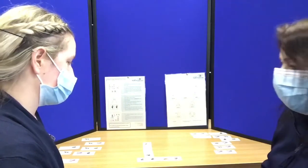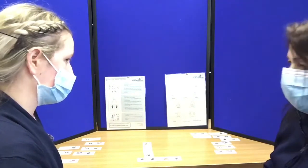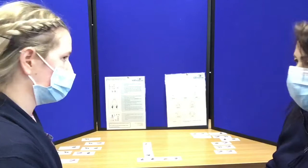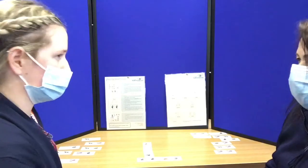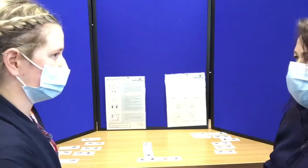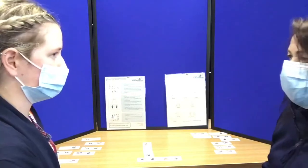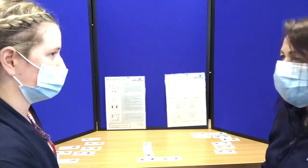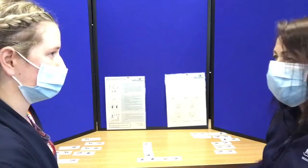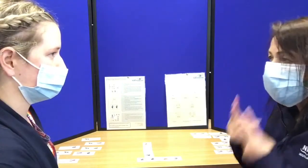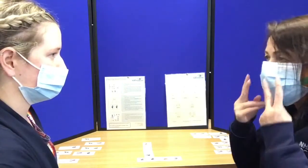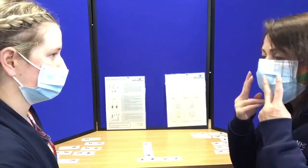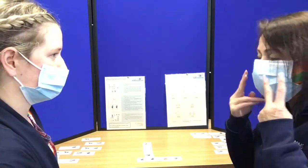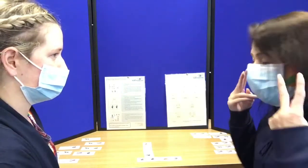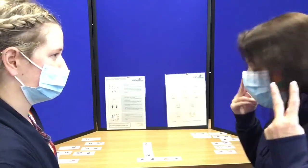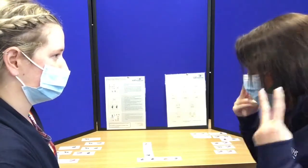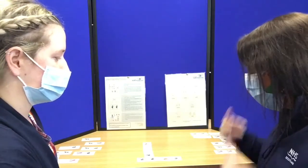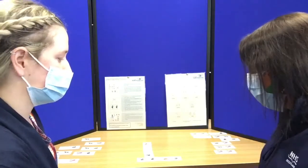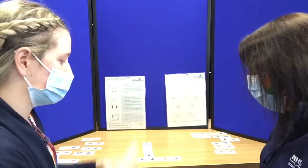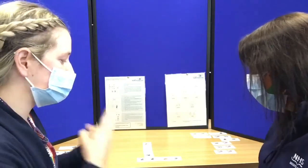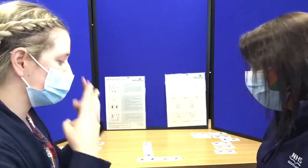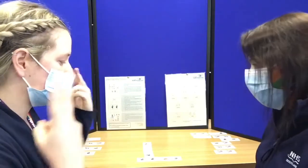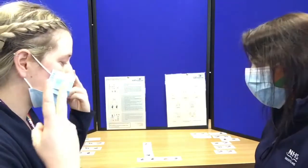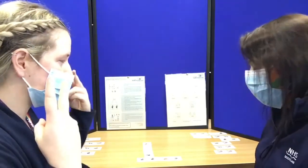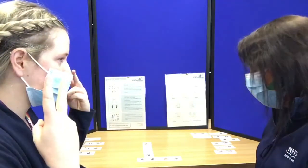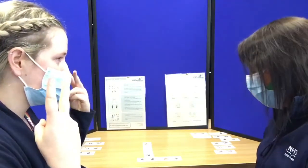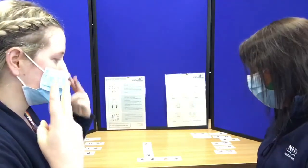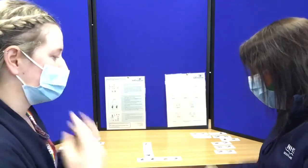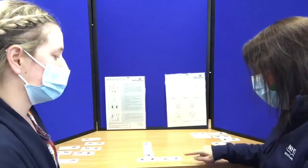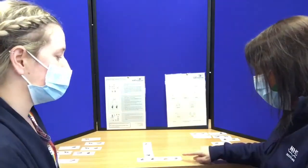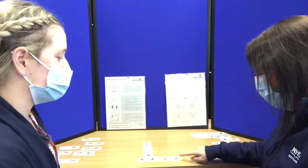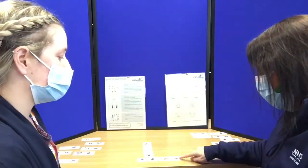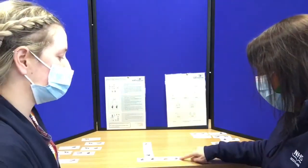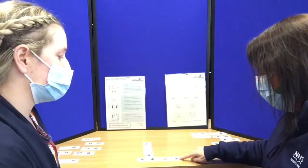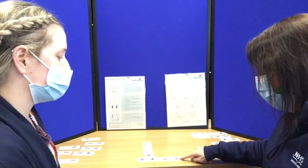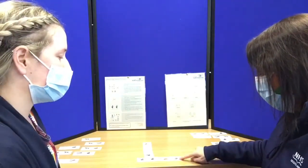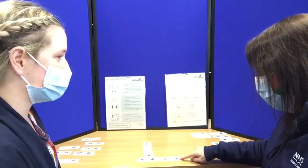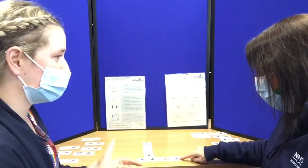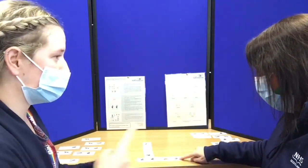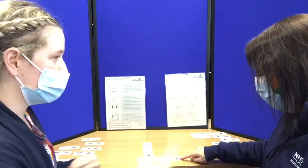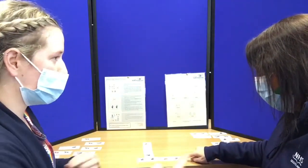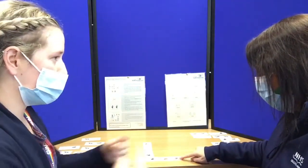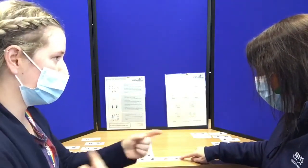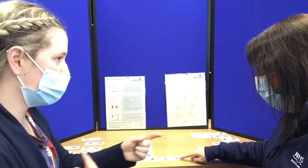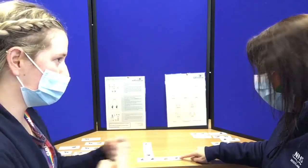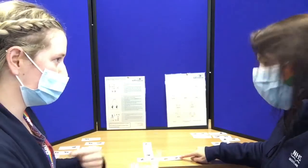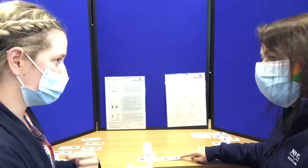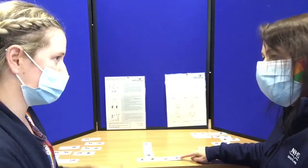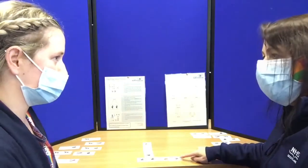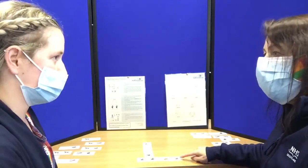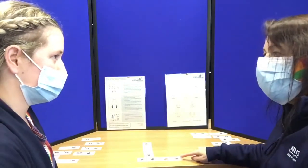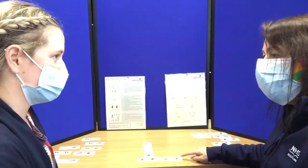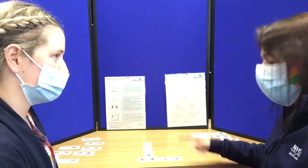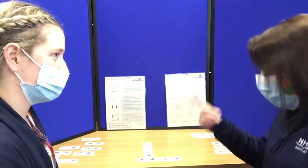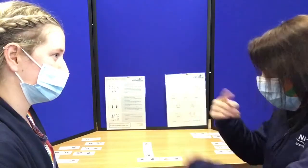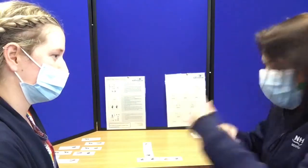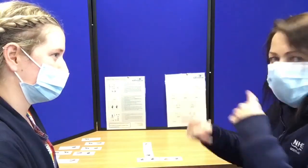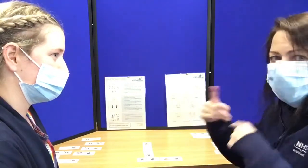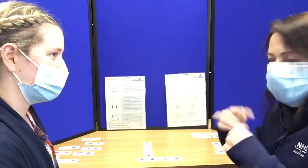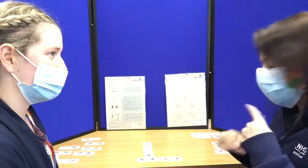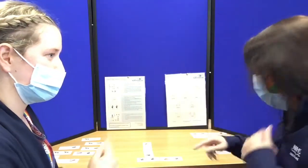Oh, There's the cat. there's the cat. I think you need to put your cat the other way around. Oh, I need to turn him